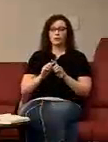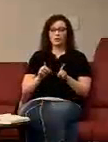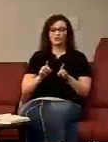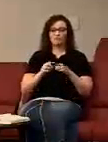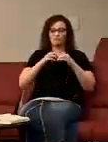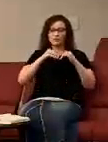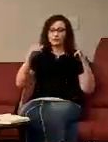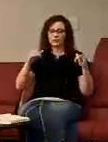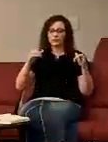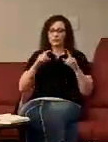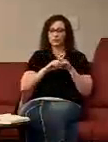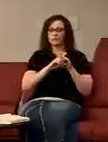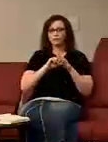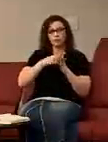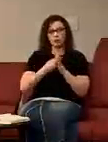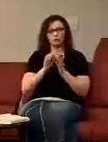anywhere near as strong.